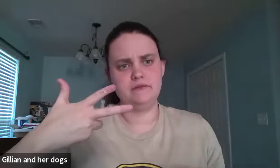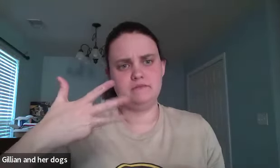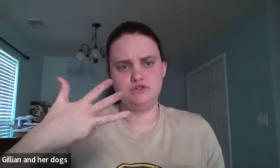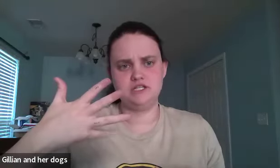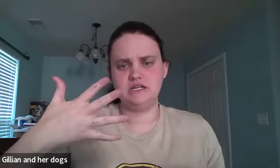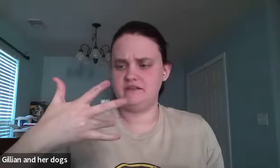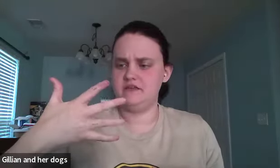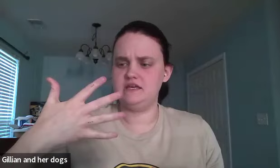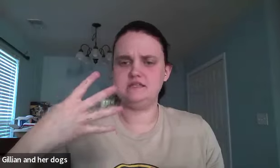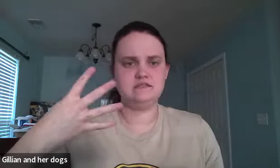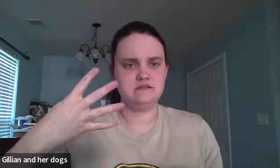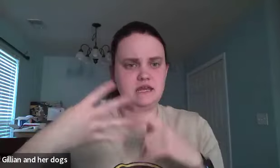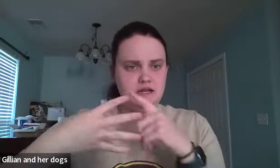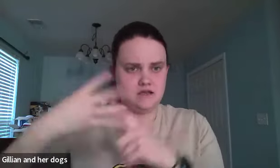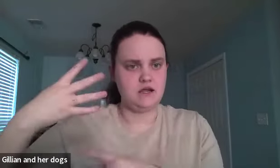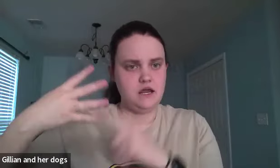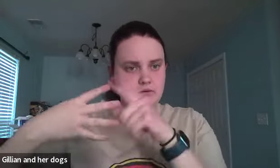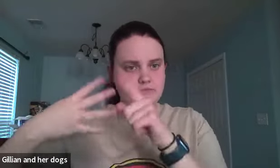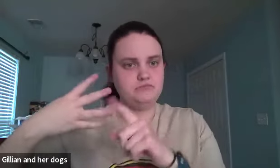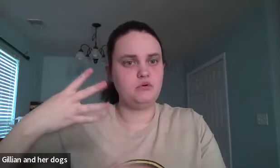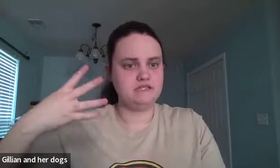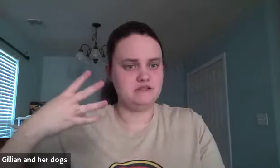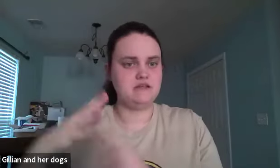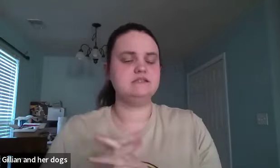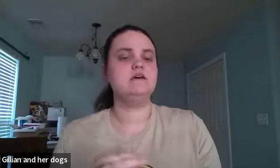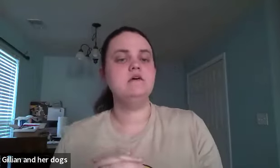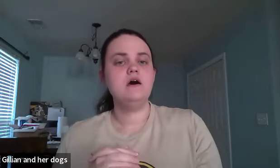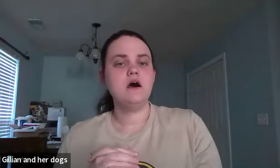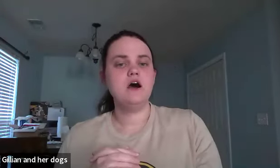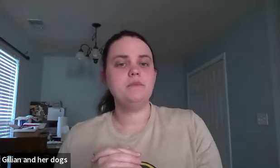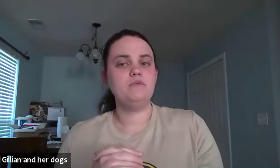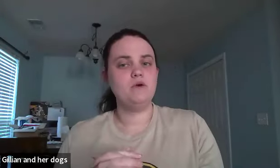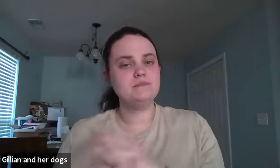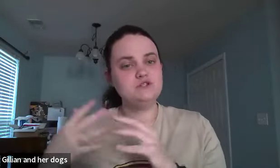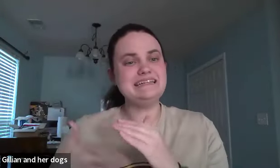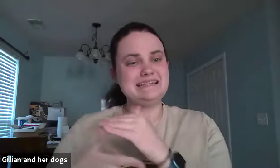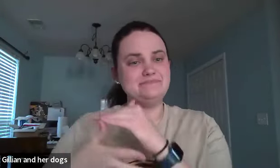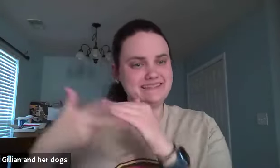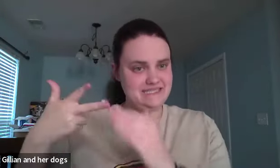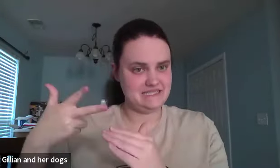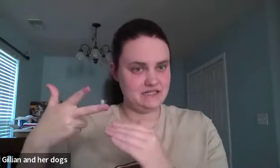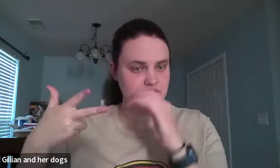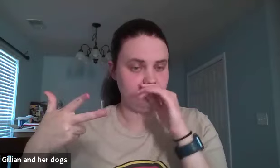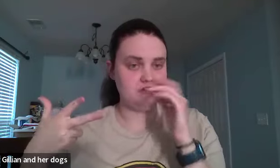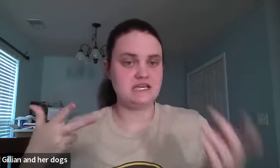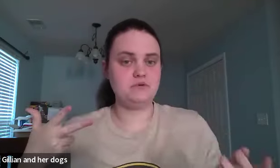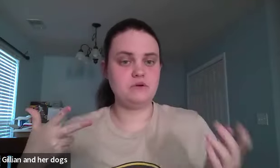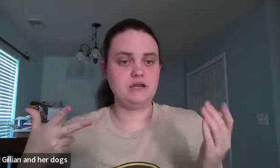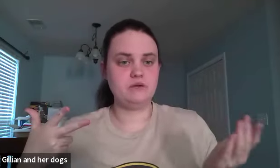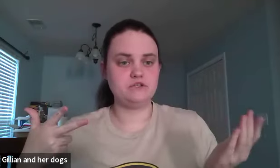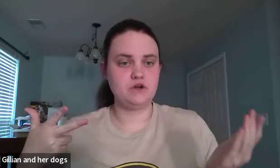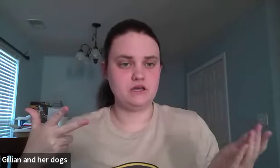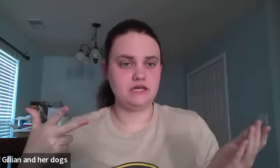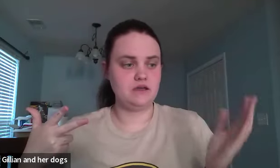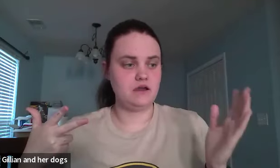make the motion like this, and I'll point to this. And what I'm doing is I'm listing. So like, for example, when we were talking